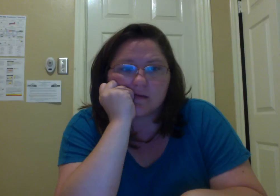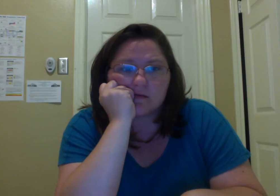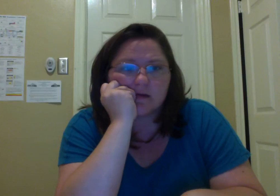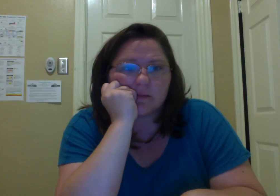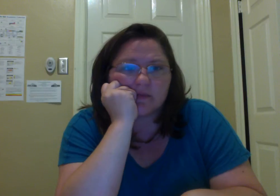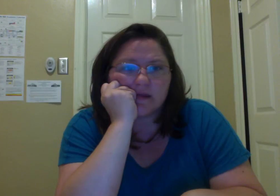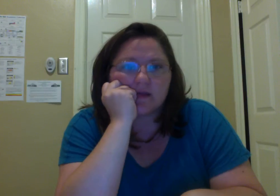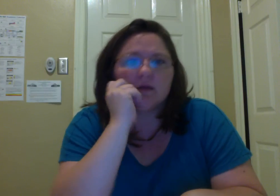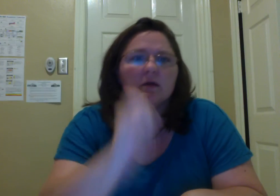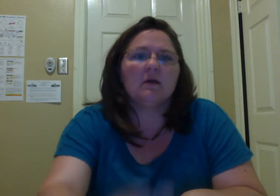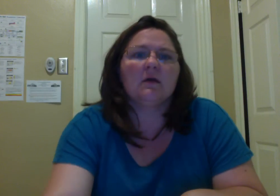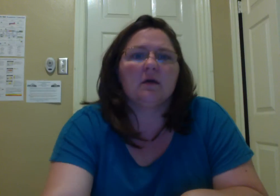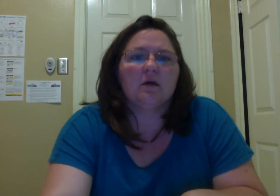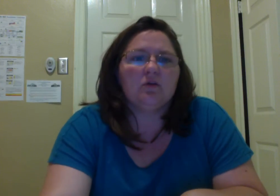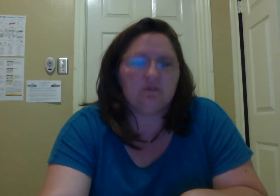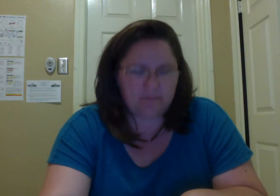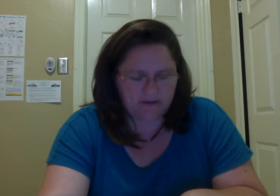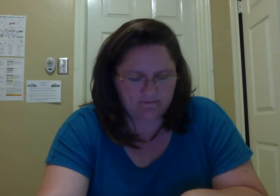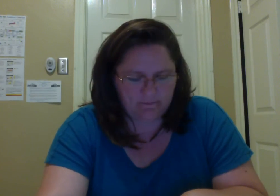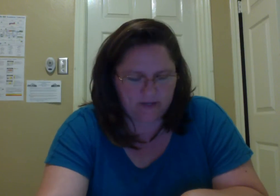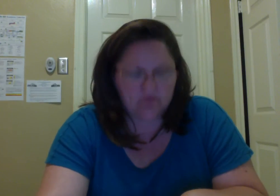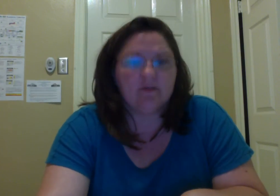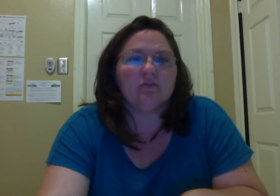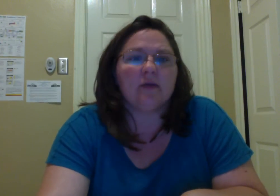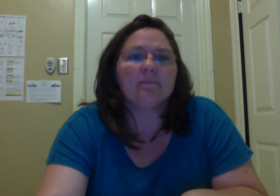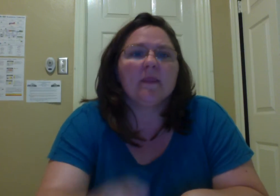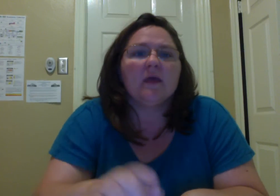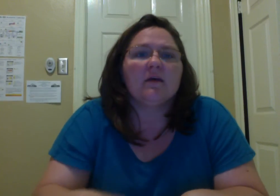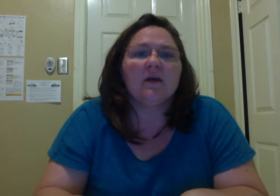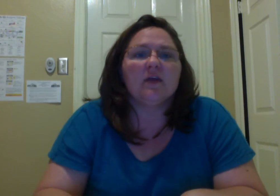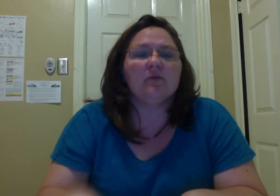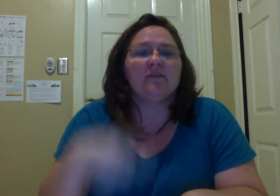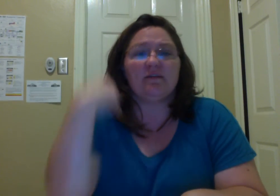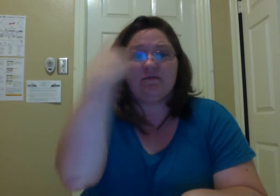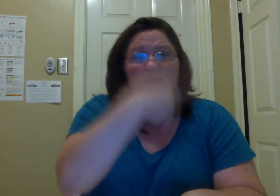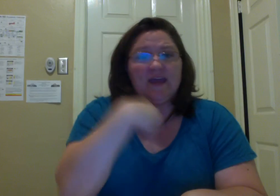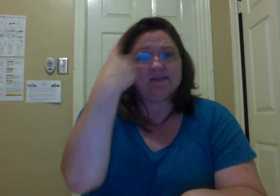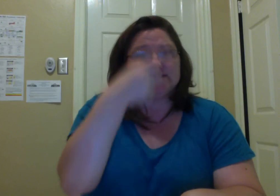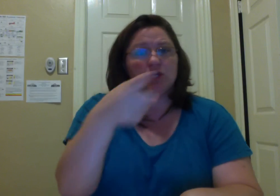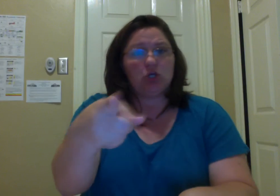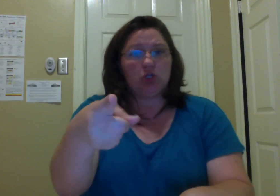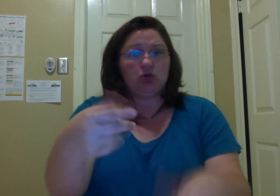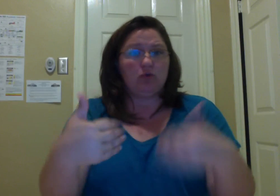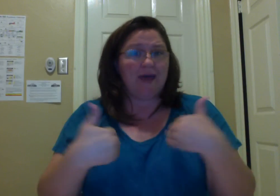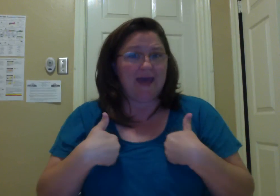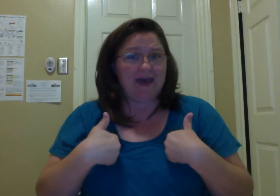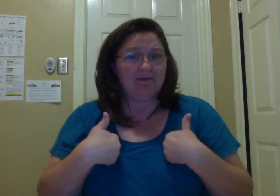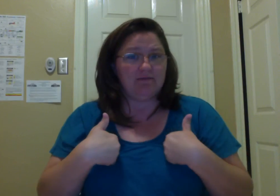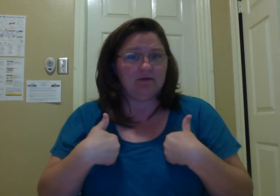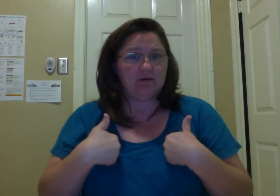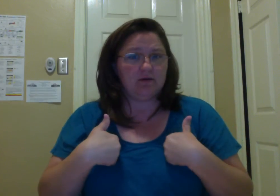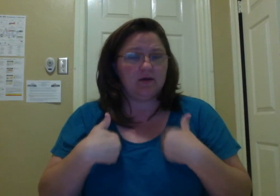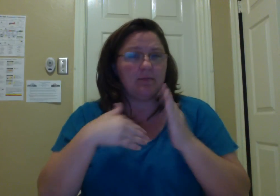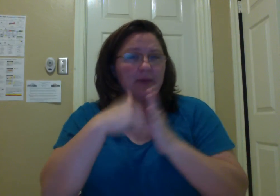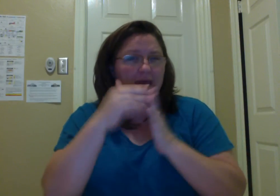Sorry, I'm thinking. You have paint on your face. Okay. You would say, face, you have paint,